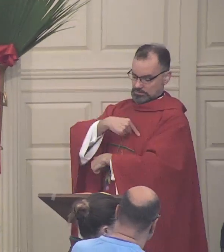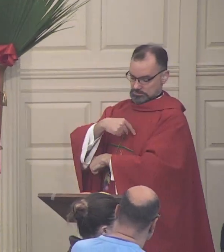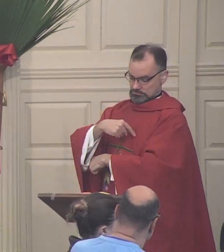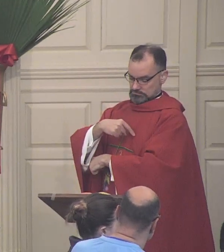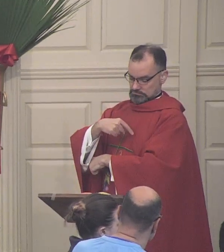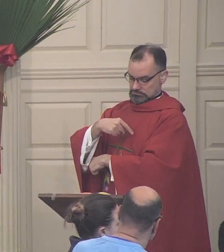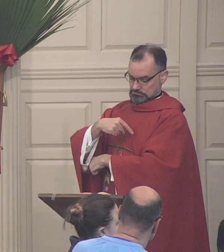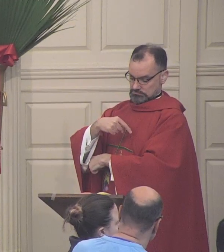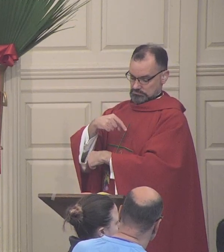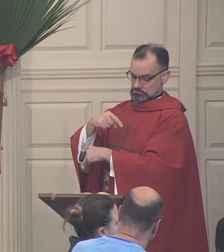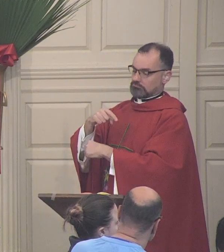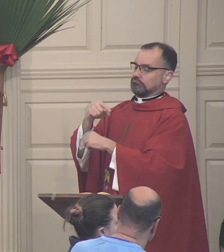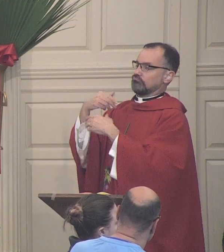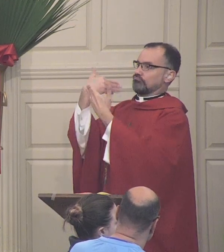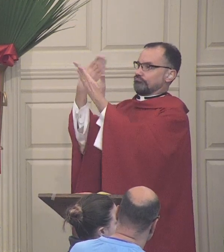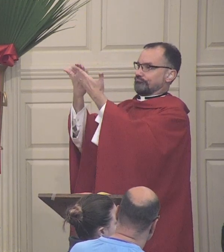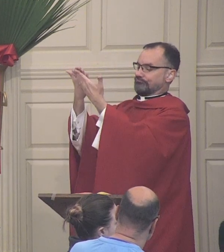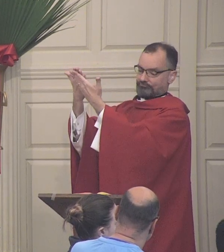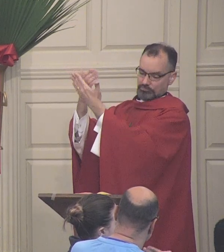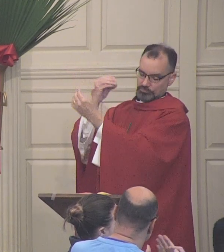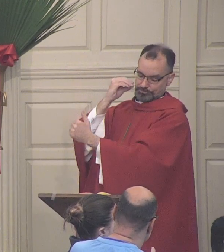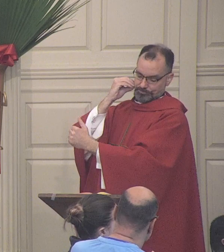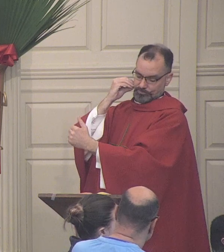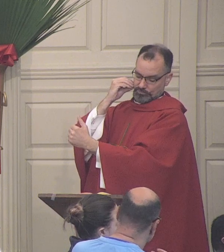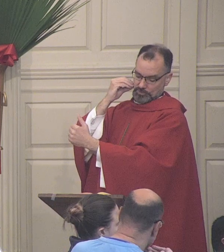lead us to where you call.